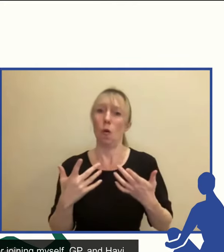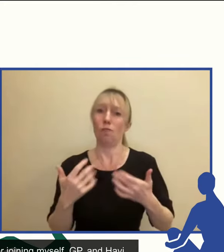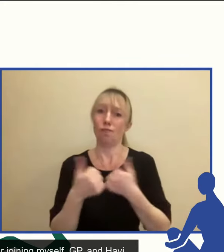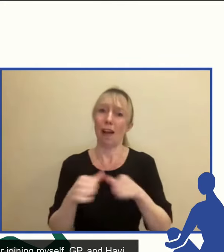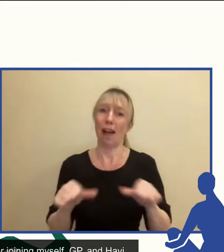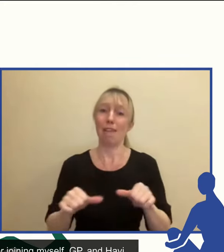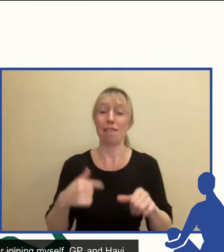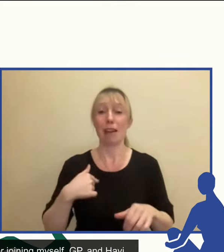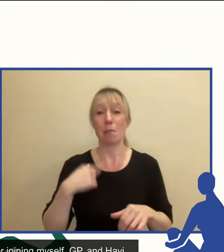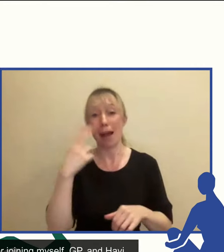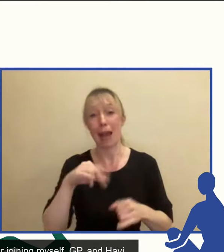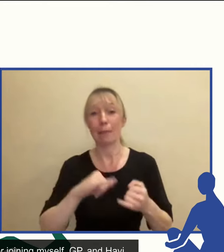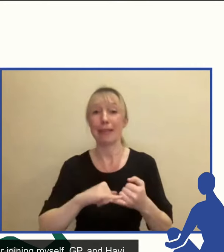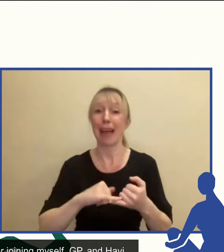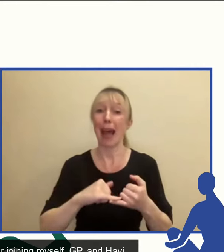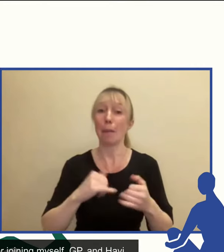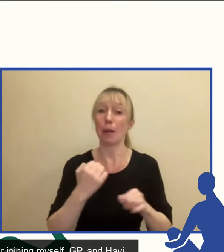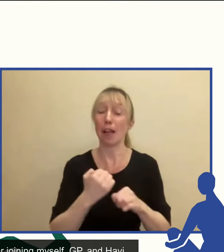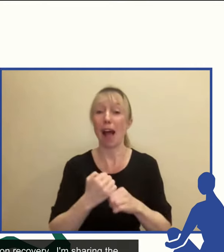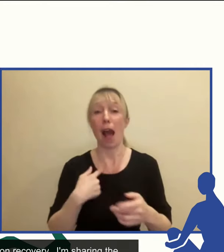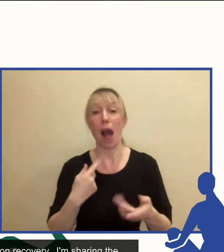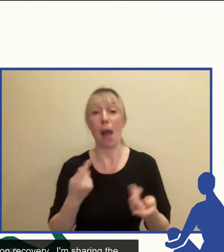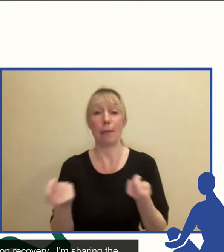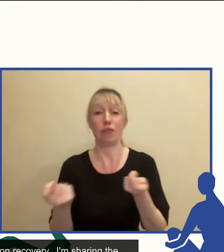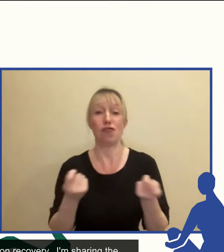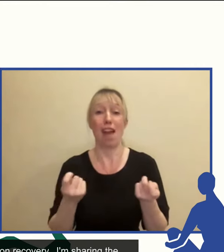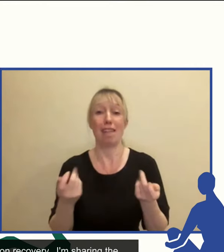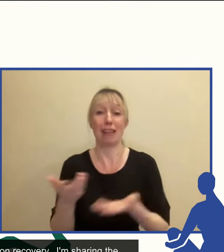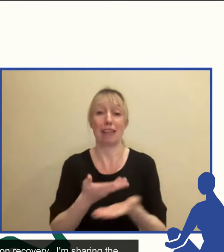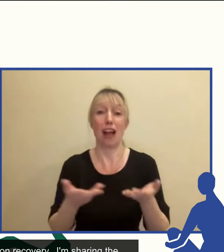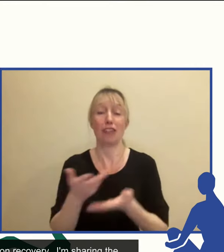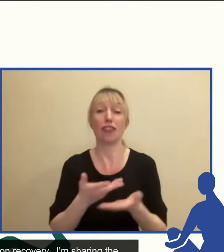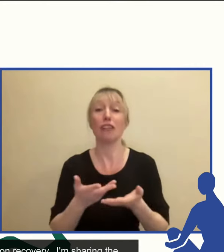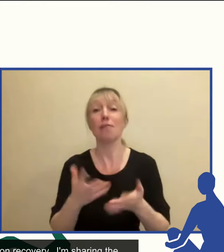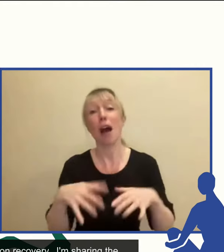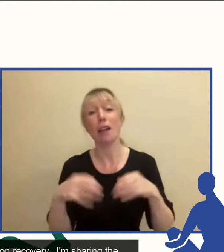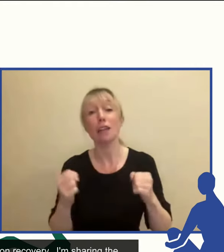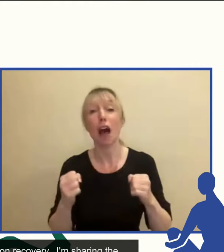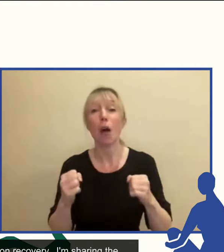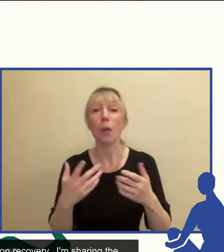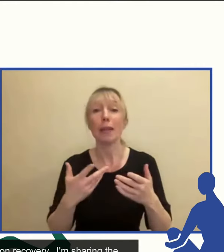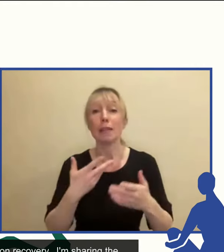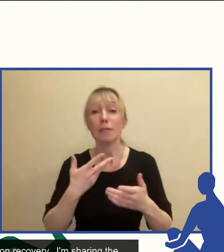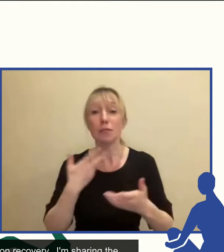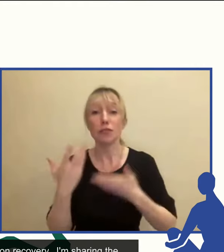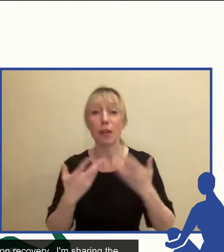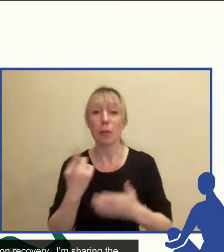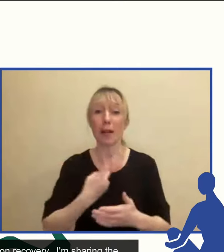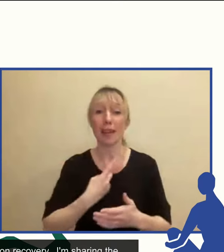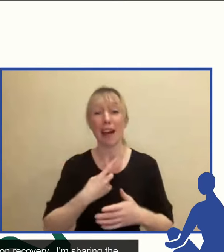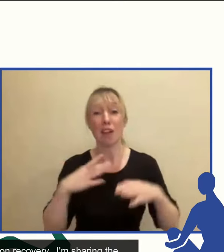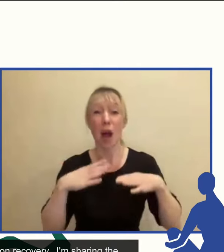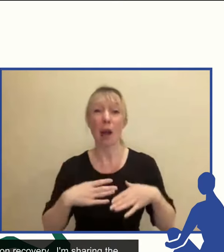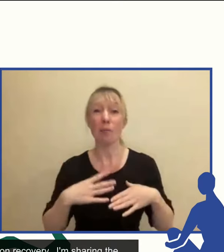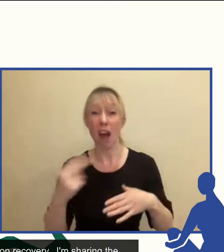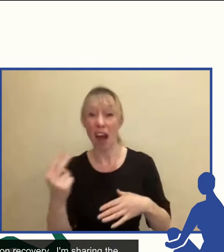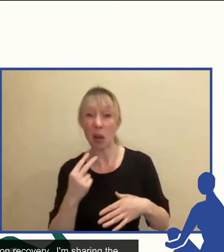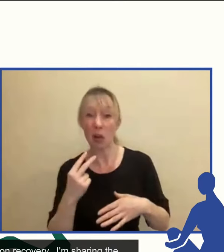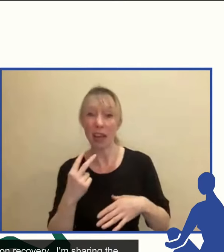conversation. I'll start with a brief audio description of myself for anyone who'd find it helpful. I'm a tired looking doctor in a relatively